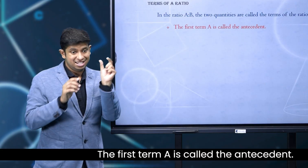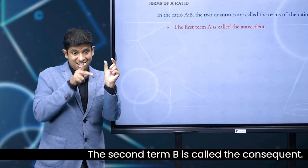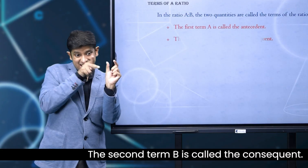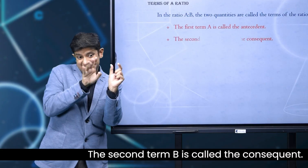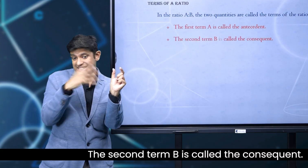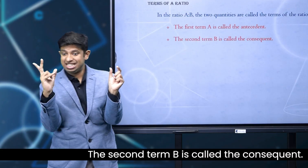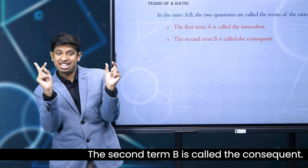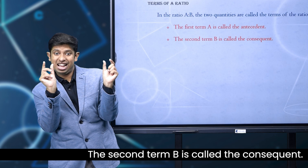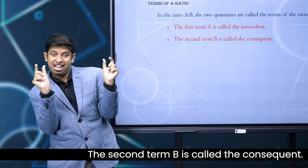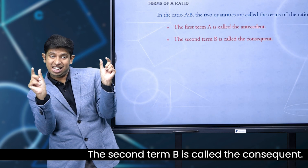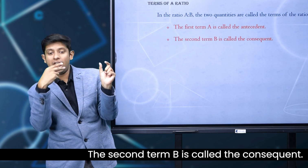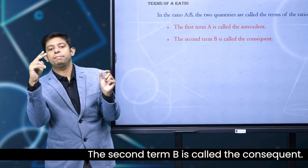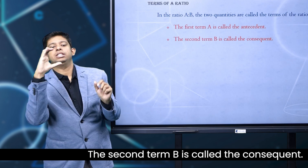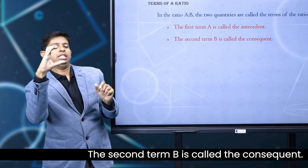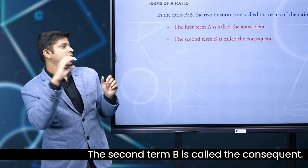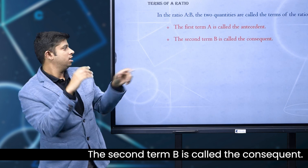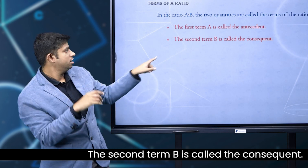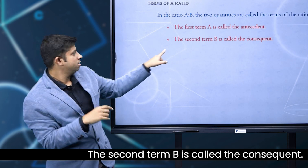The second term B is called the consequent.